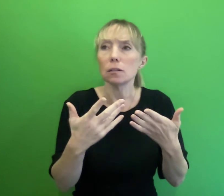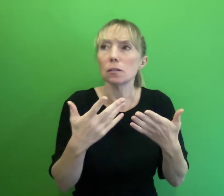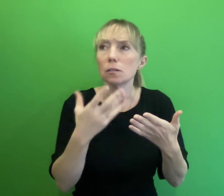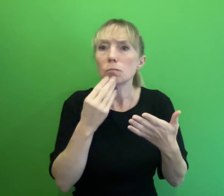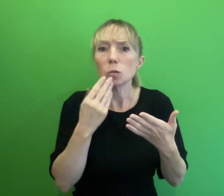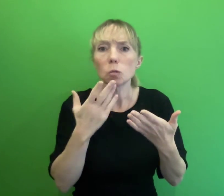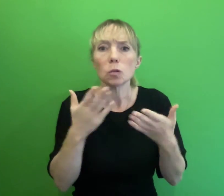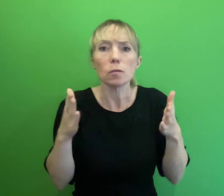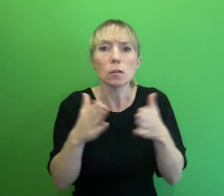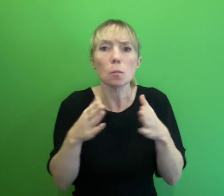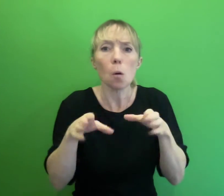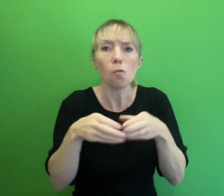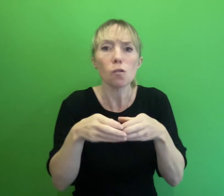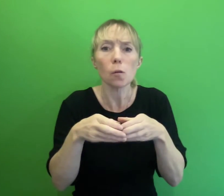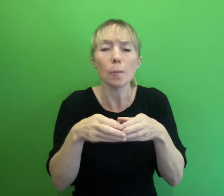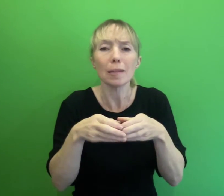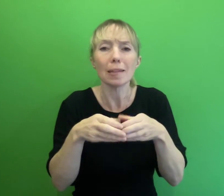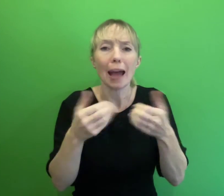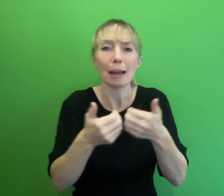which discussion could take part.